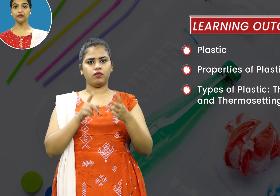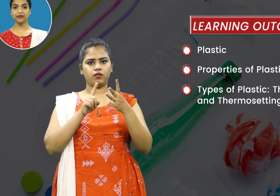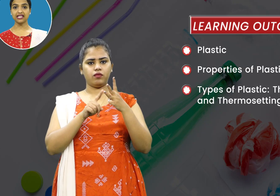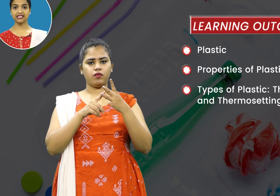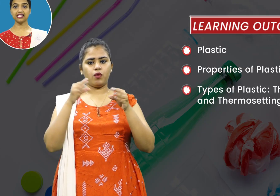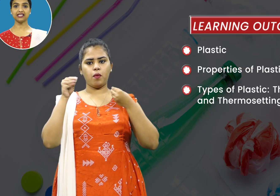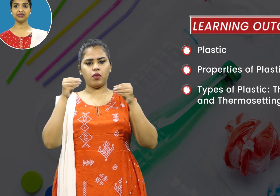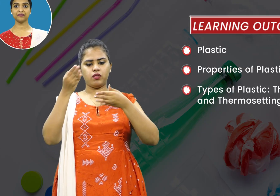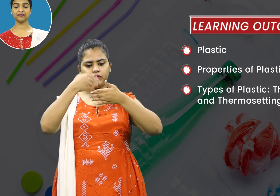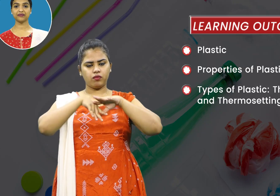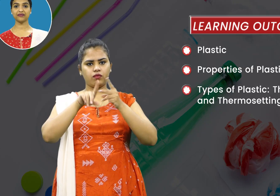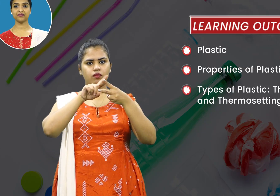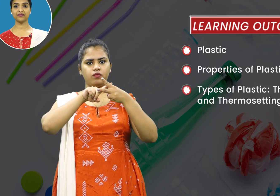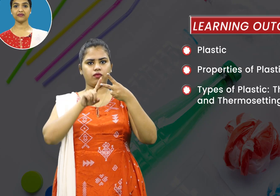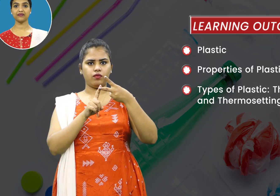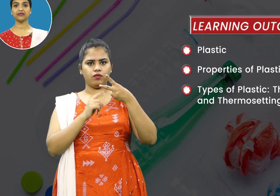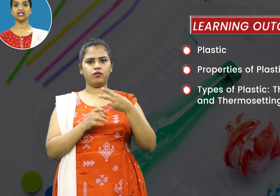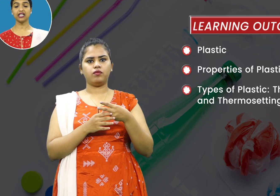Types of plastic.